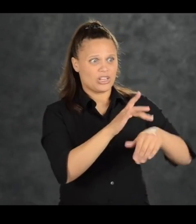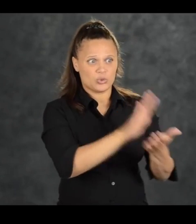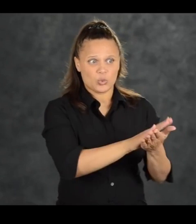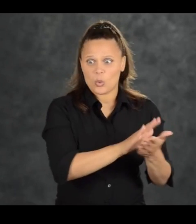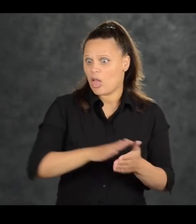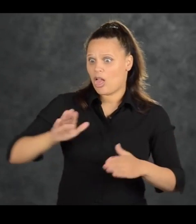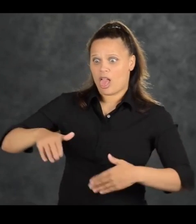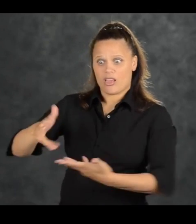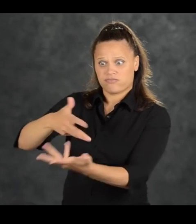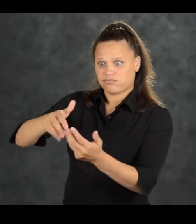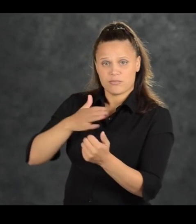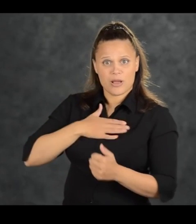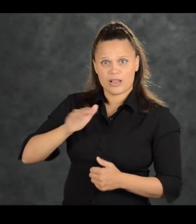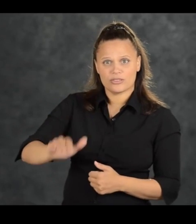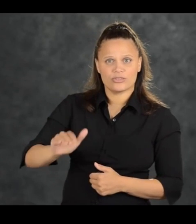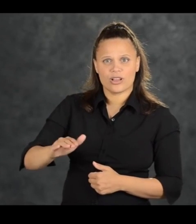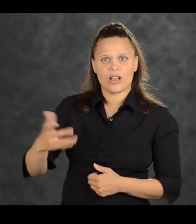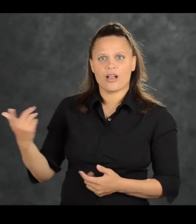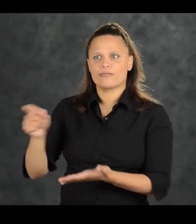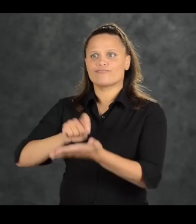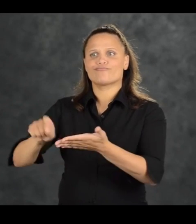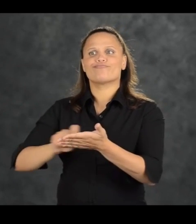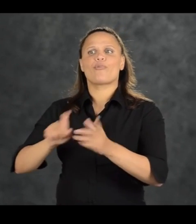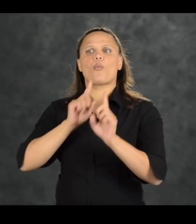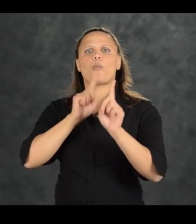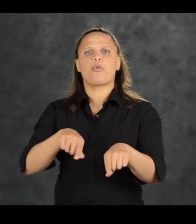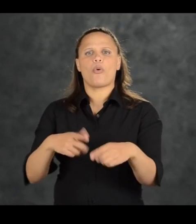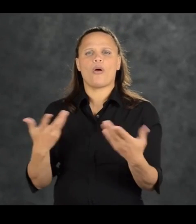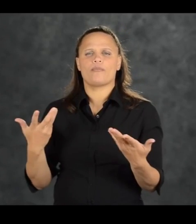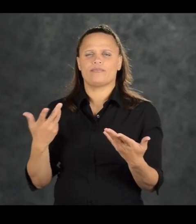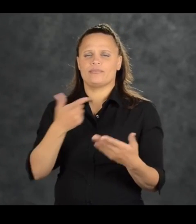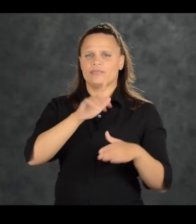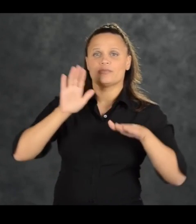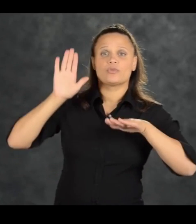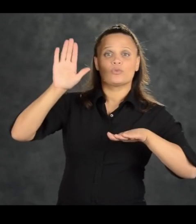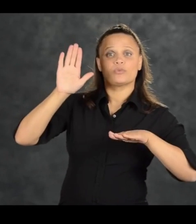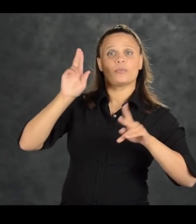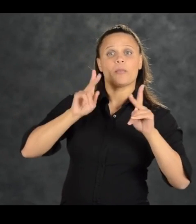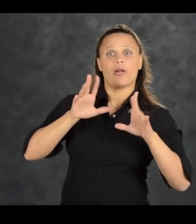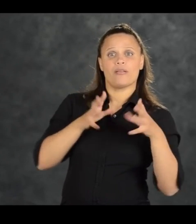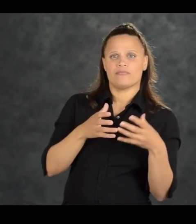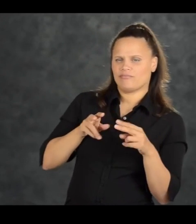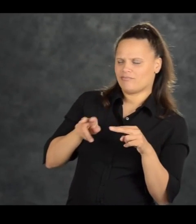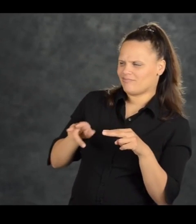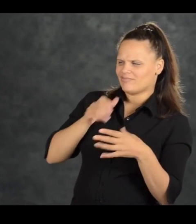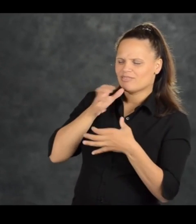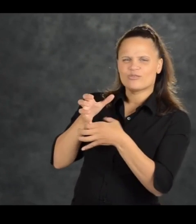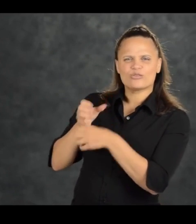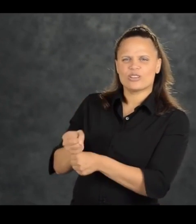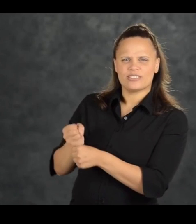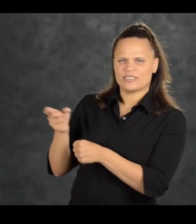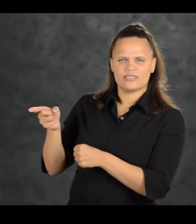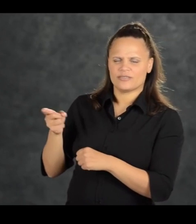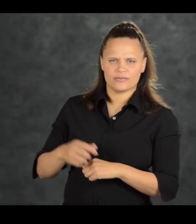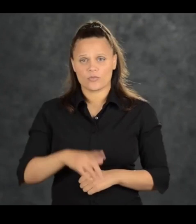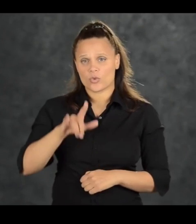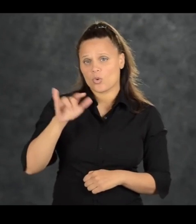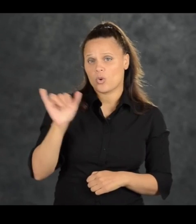it. If they haven't been around the child or the school, they're not going to,